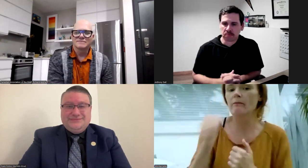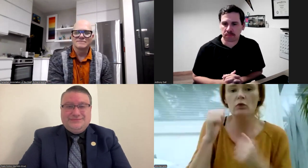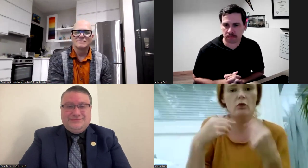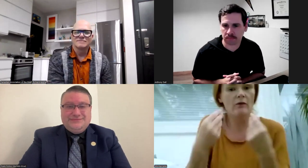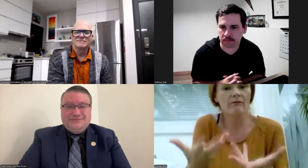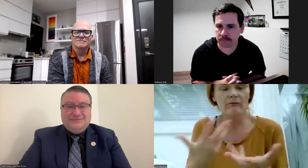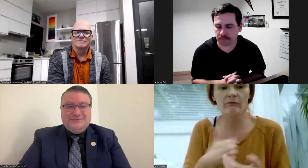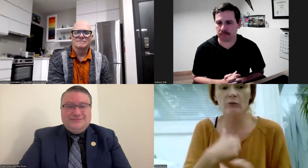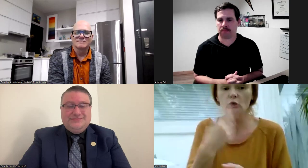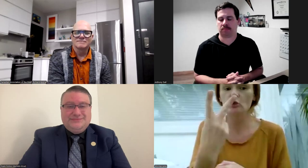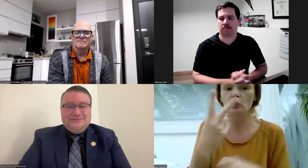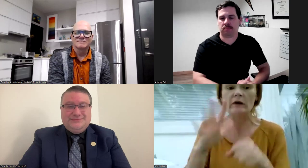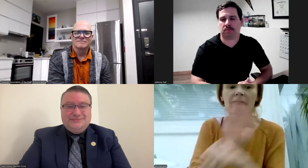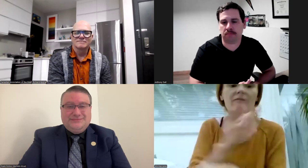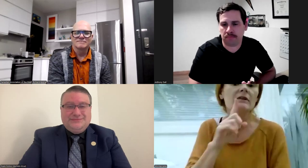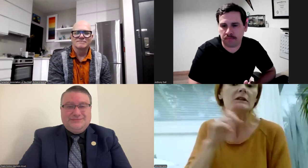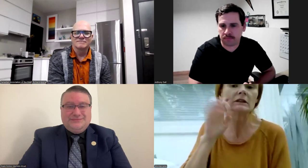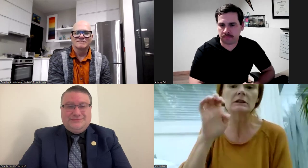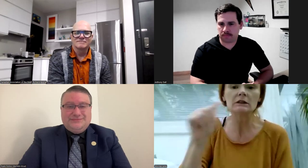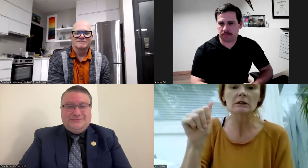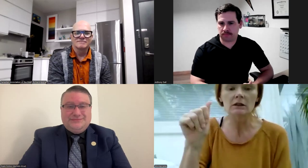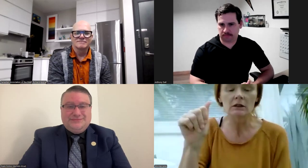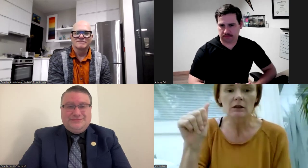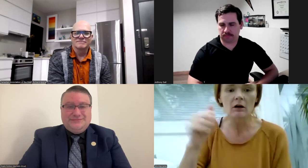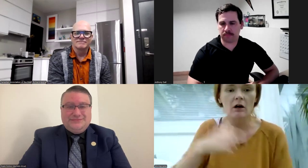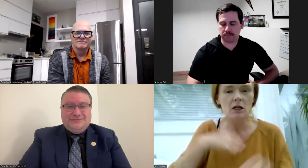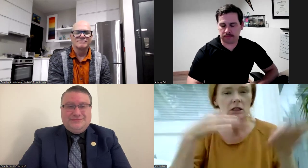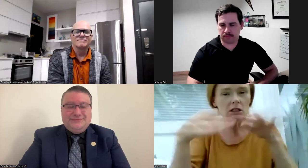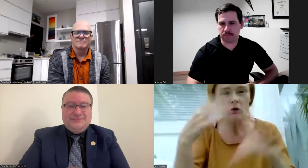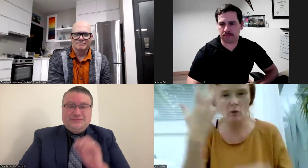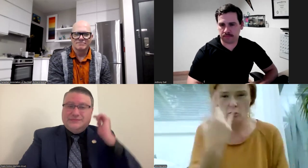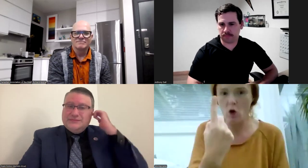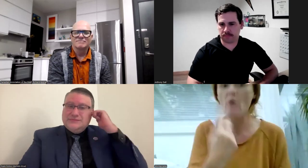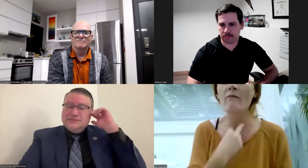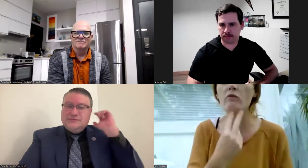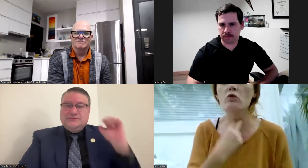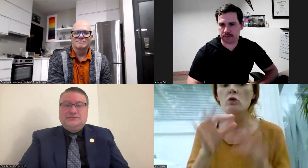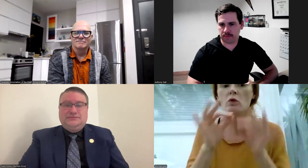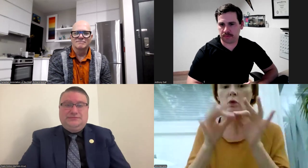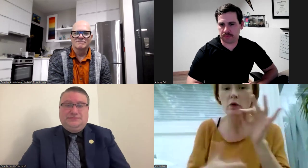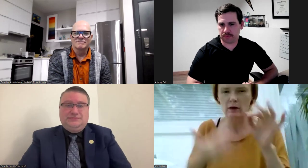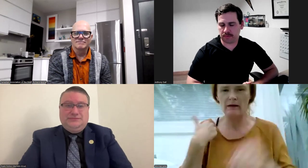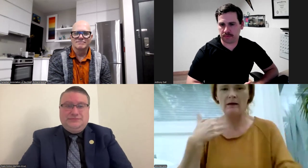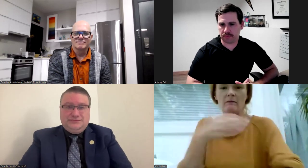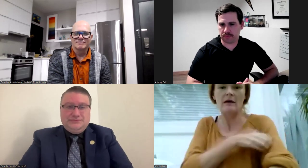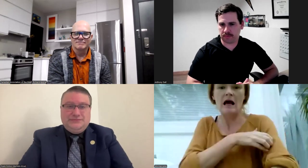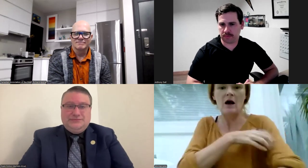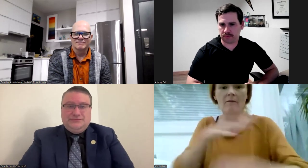oh, okay, yes, please go on. So now, with my children in the schools, they are refusing